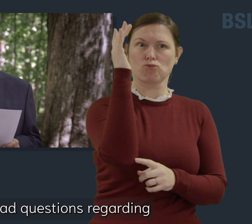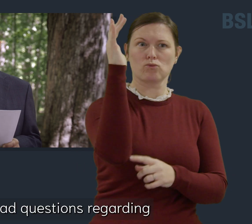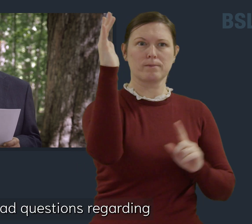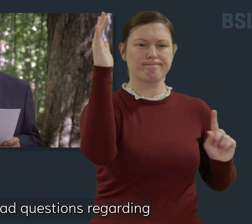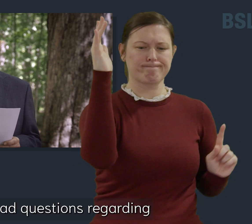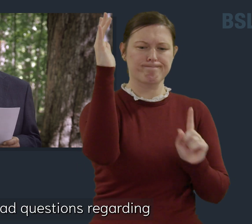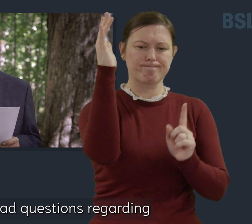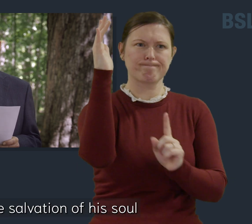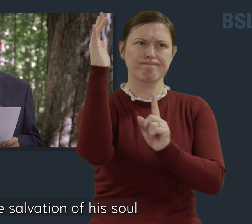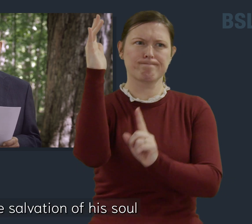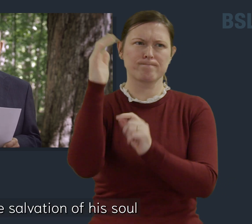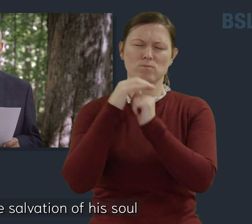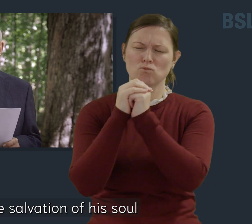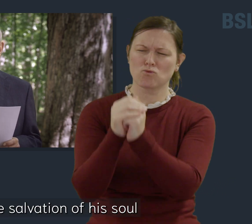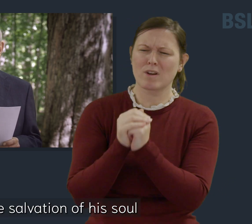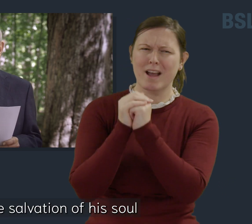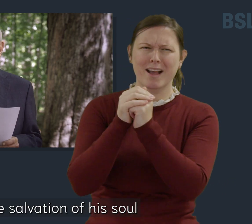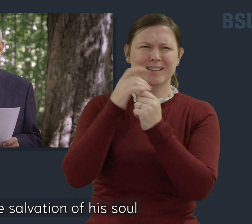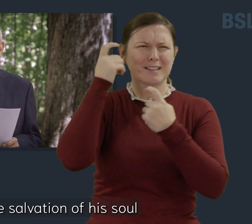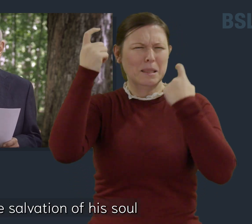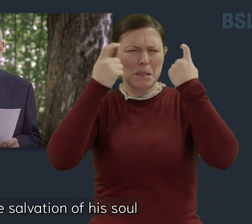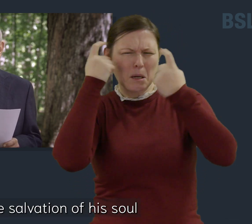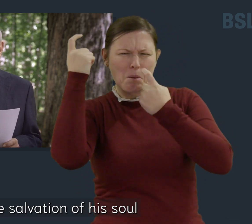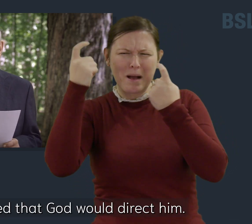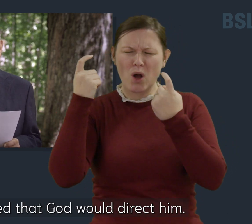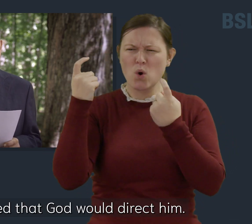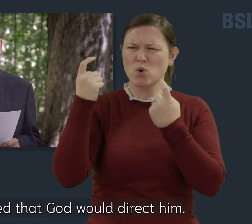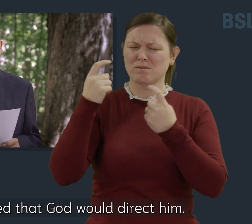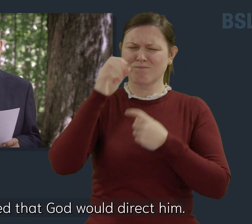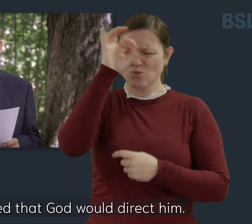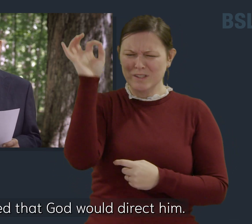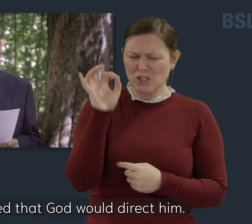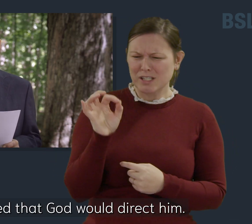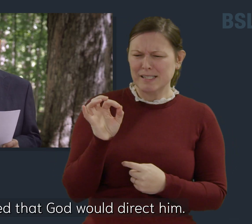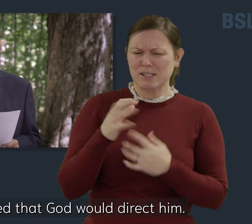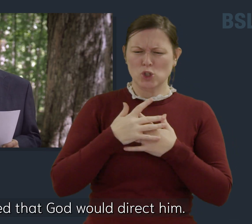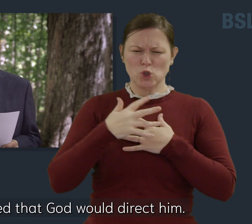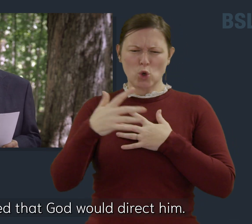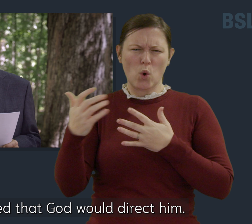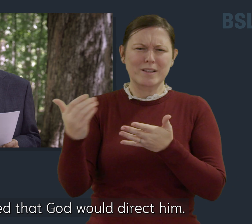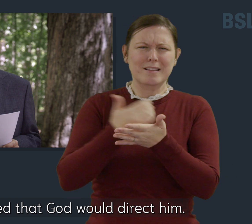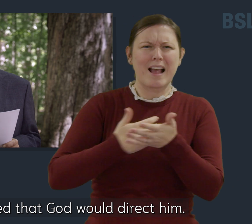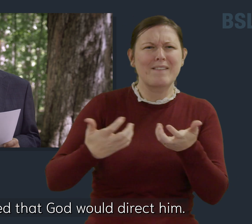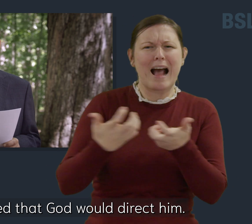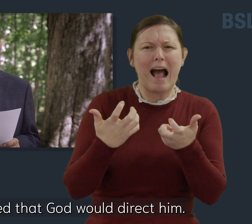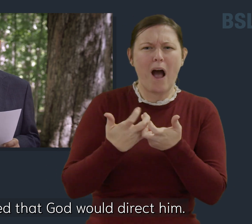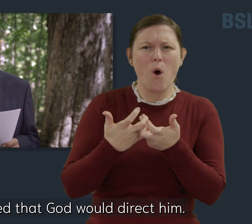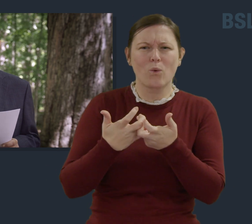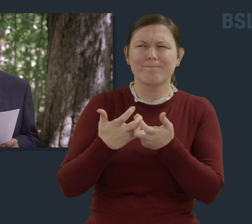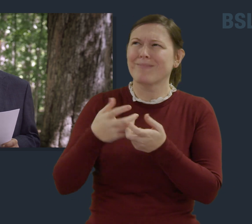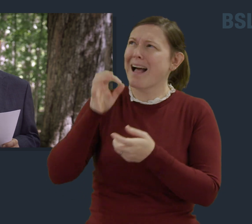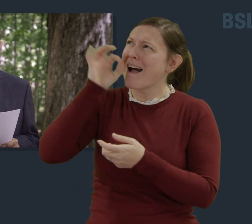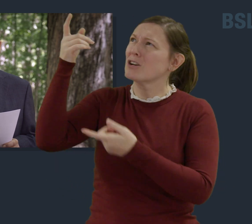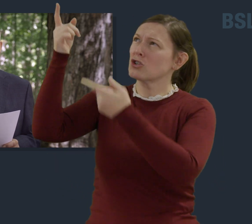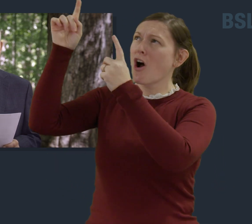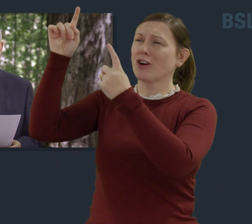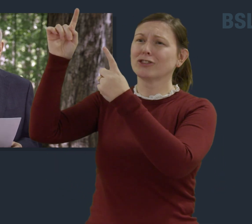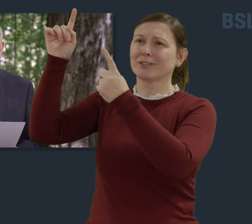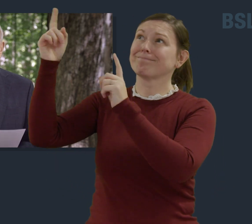He had questions regarding the salvation of his soul and trusted that God would direct him.